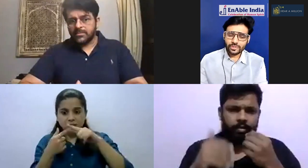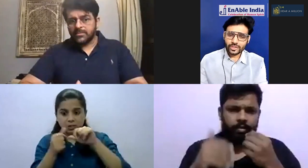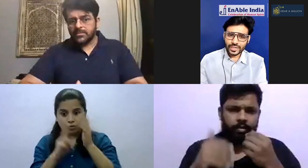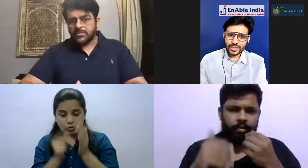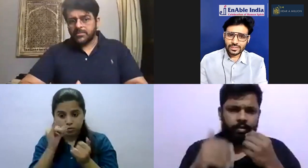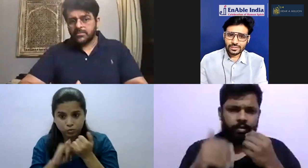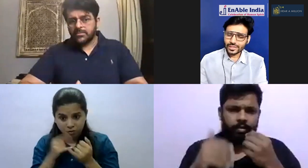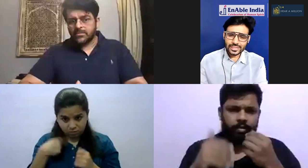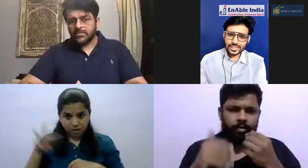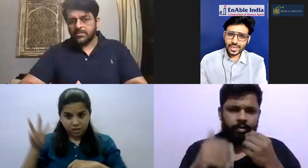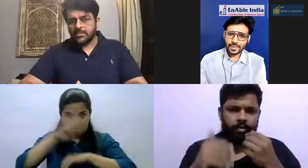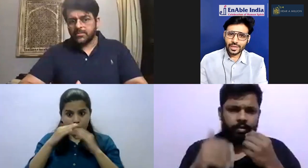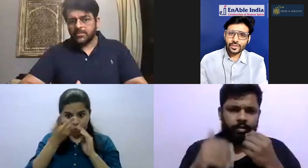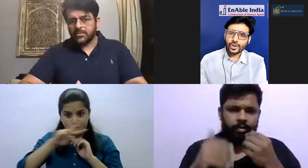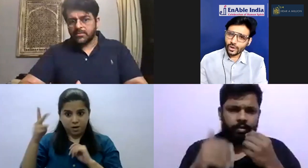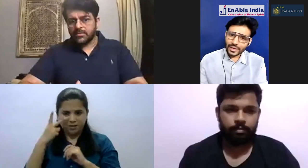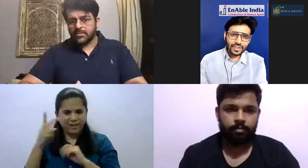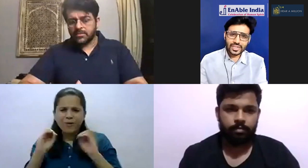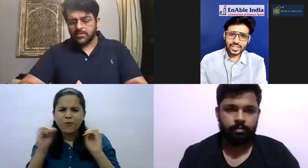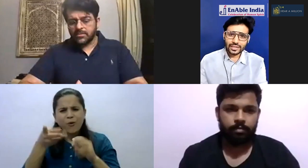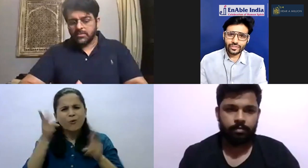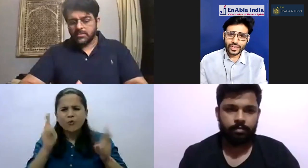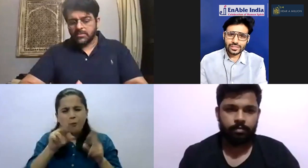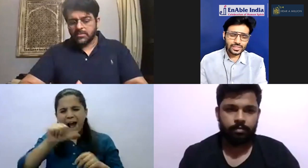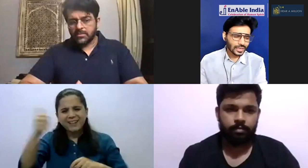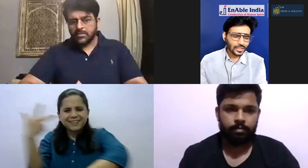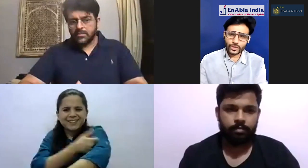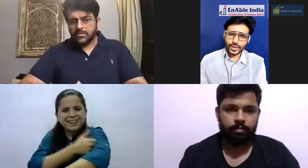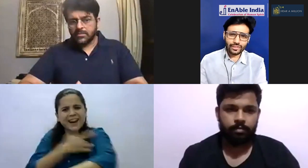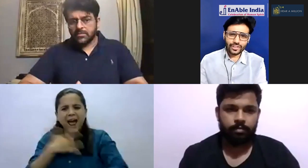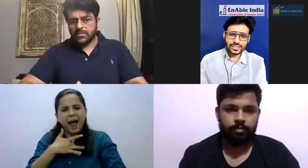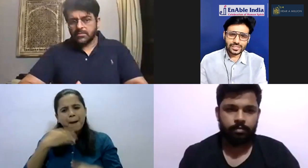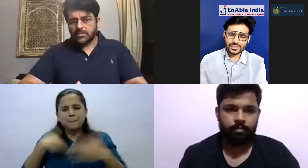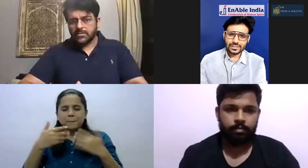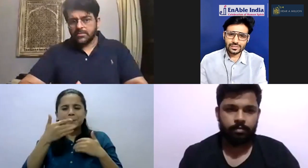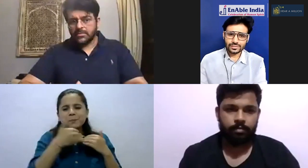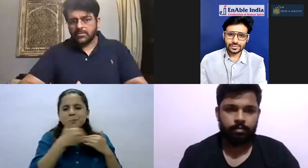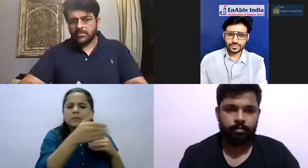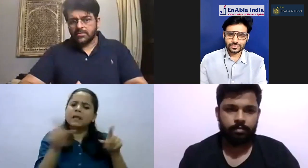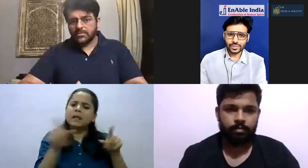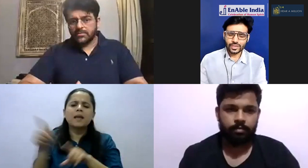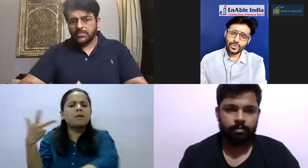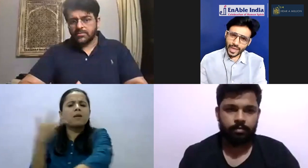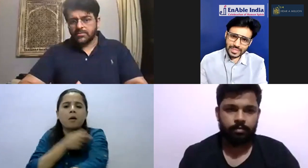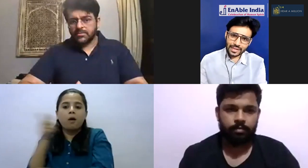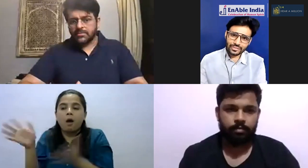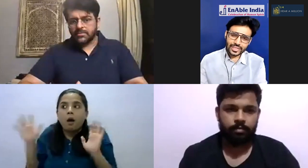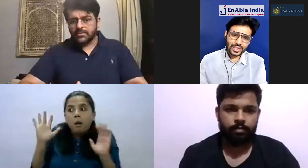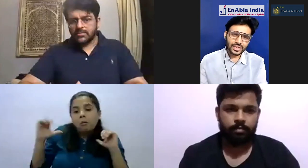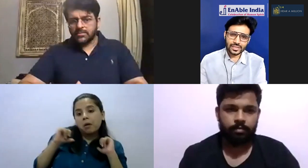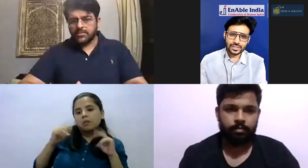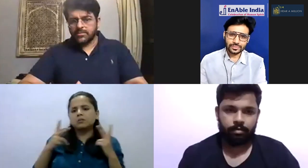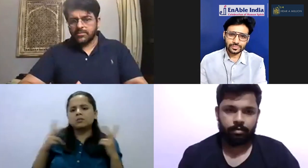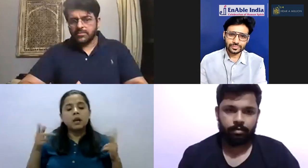and sleep for 3 days? It is the same. If you're not having any side effects, just continue your life as it is. If you have side effects,